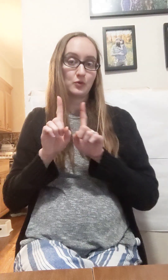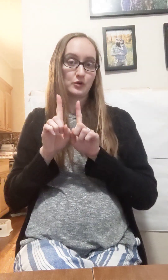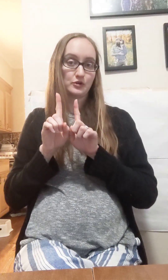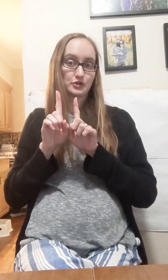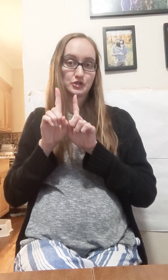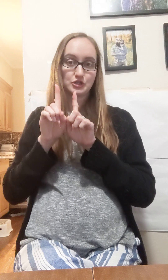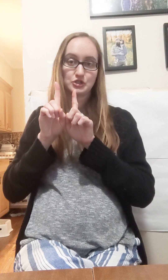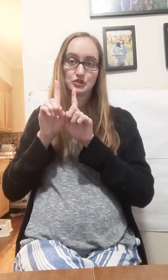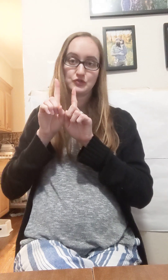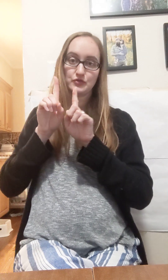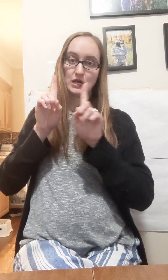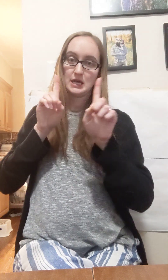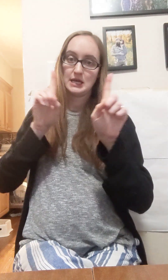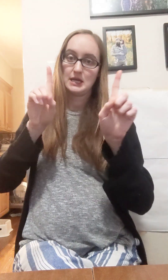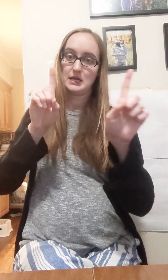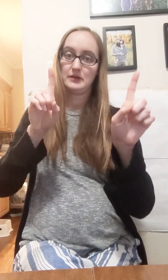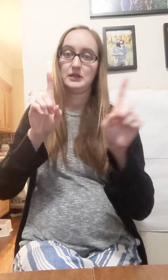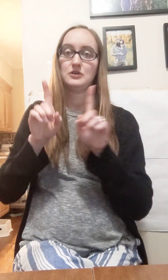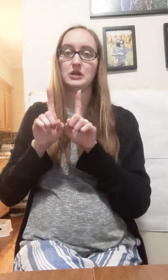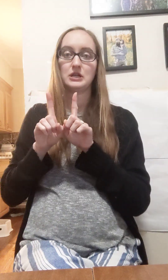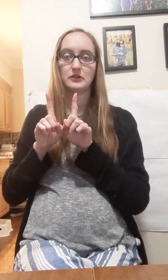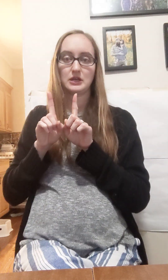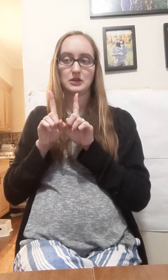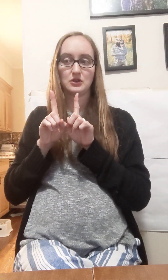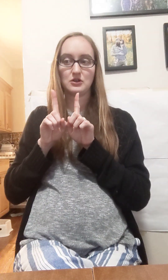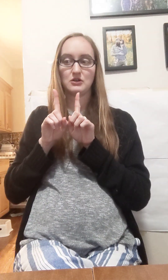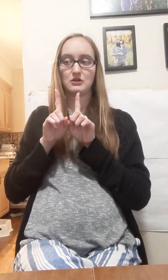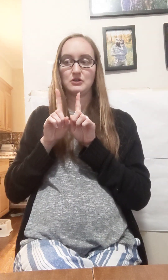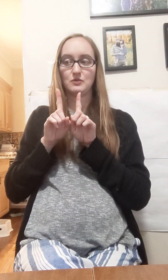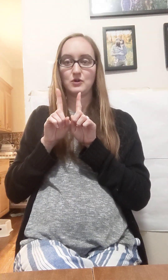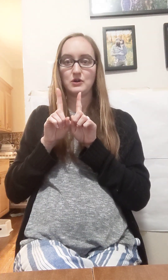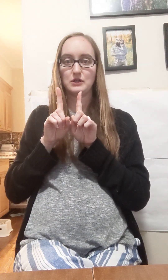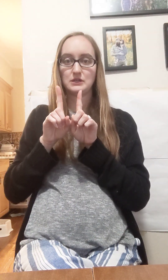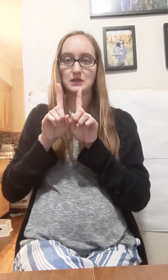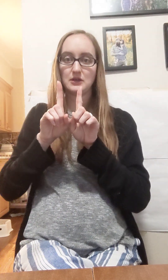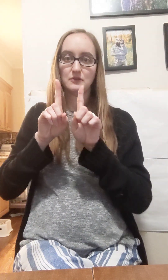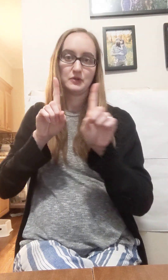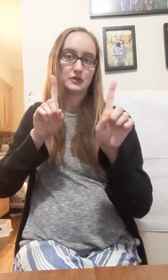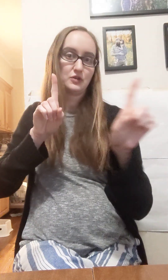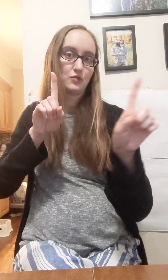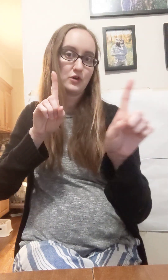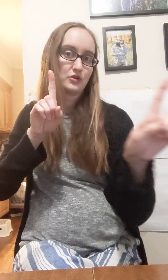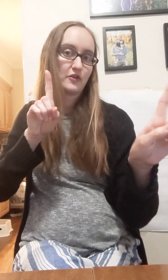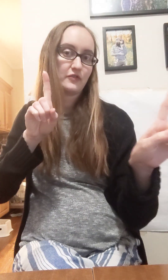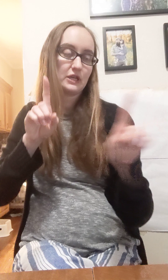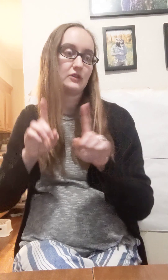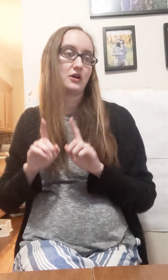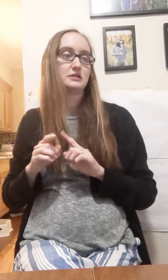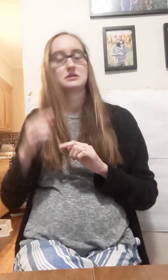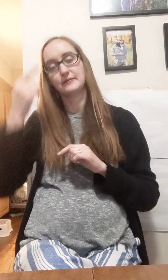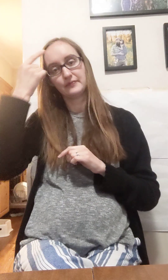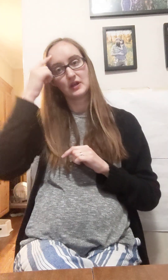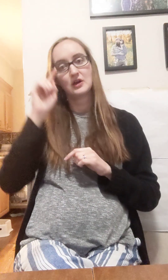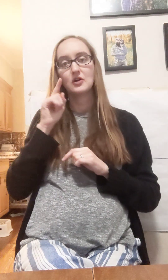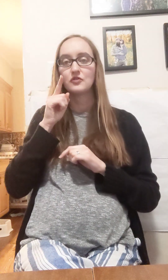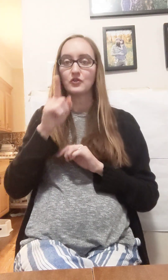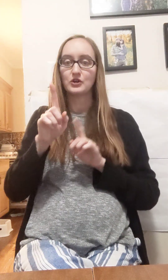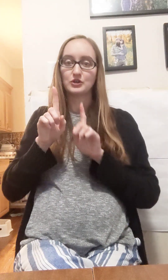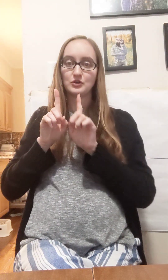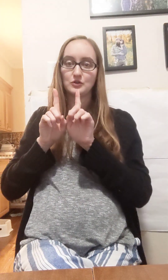were straying, like you're getting, like you're walking together, but then you wander off and get lost. For you